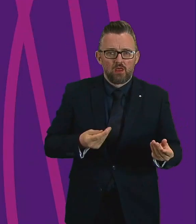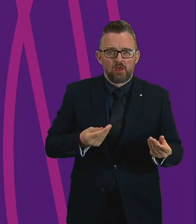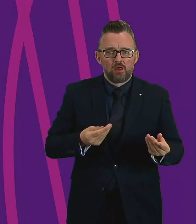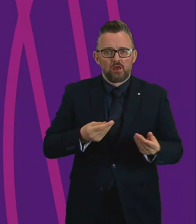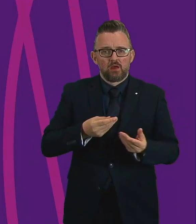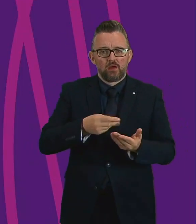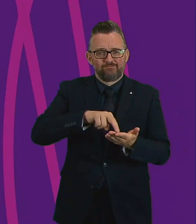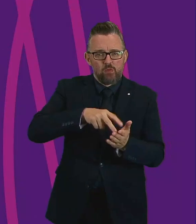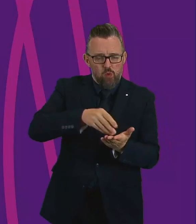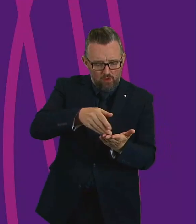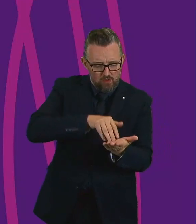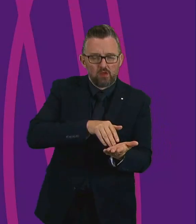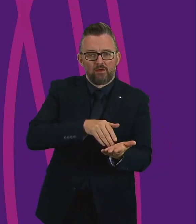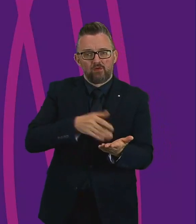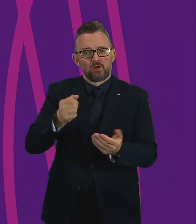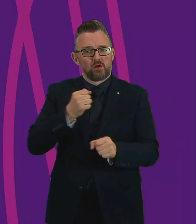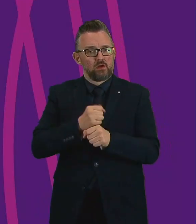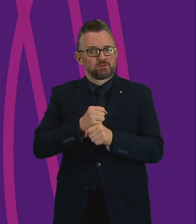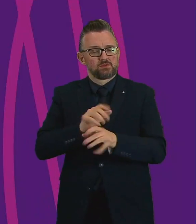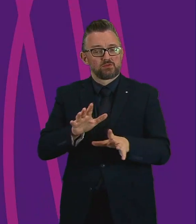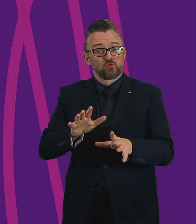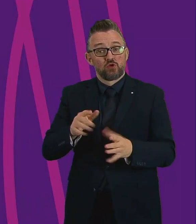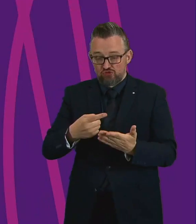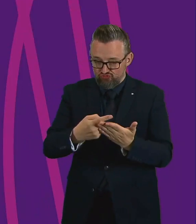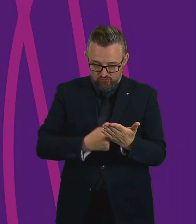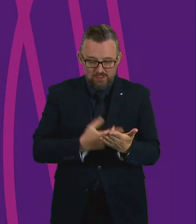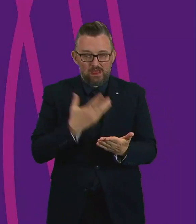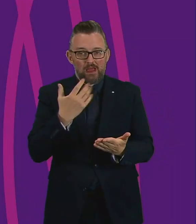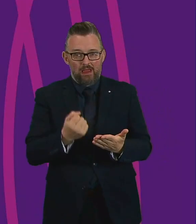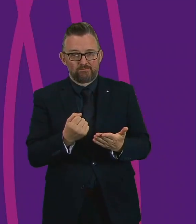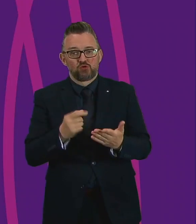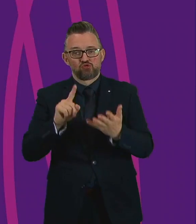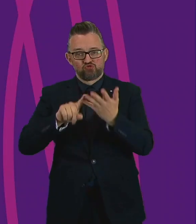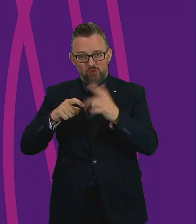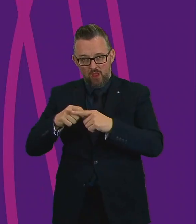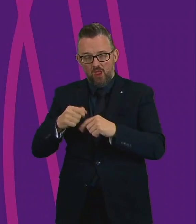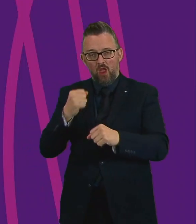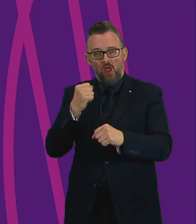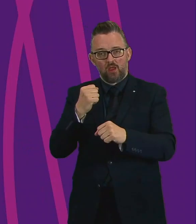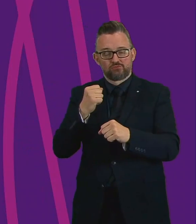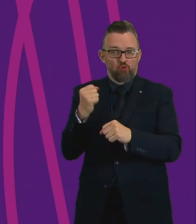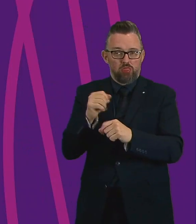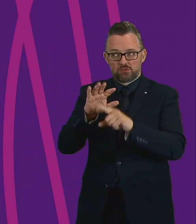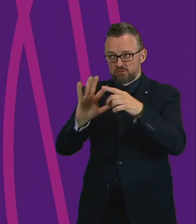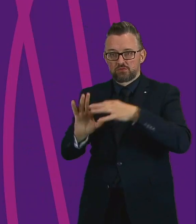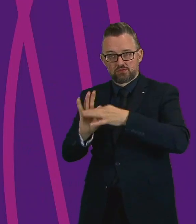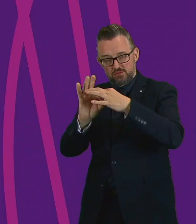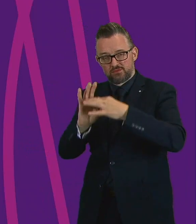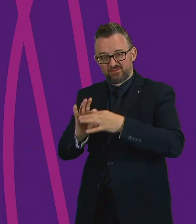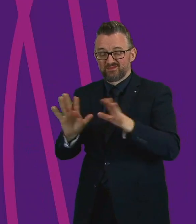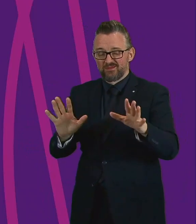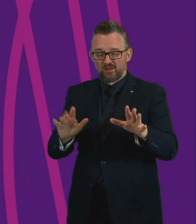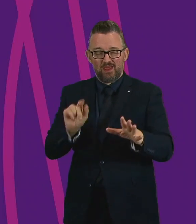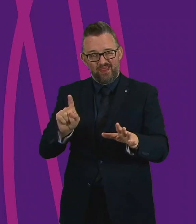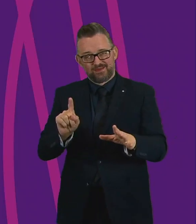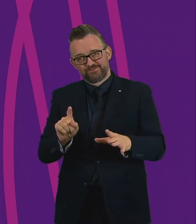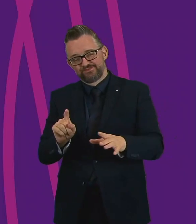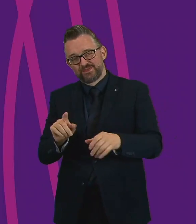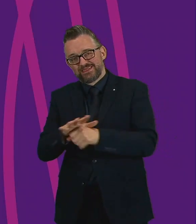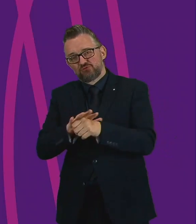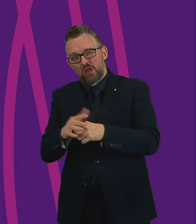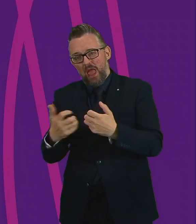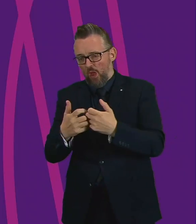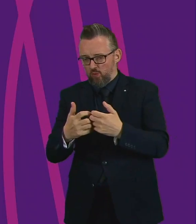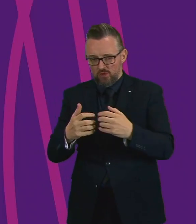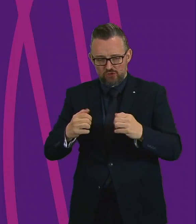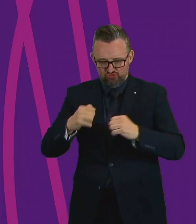government, so that a rules-based system is in place, similar to the UK-Scotland fiscal framework. And we can debate the nature and the structure and operation of